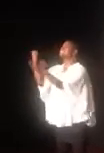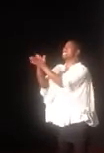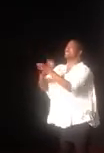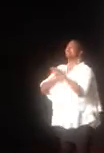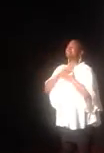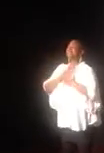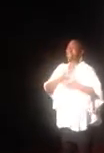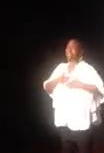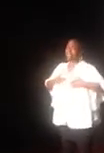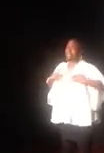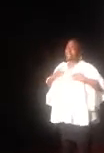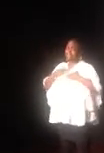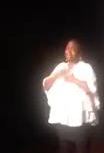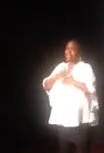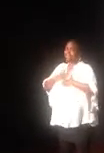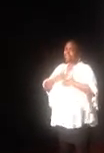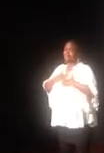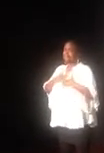me, please.